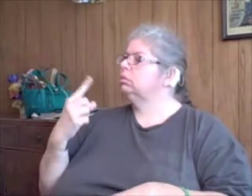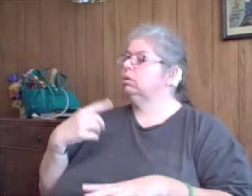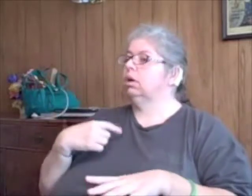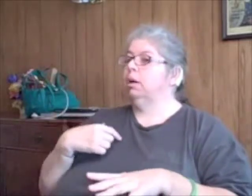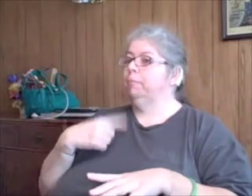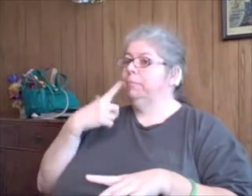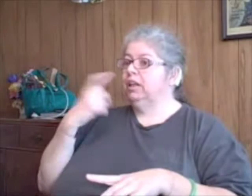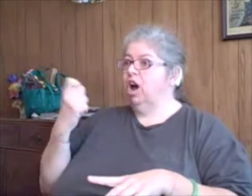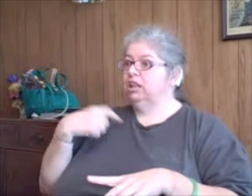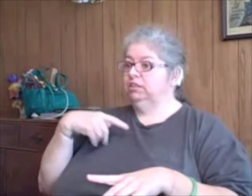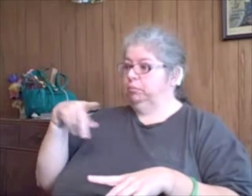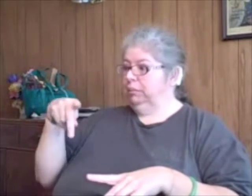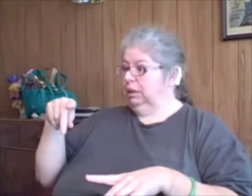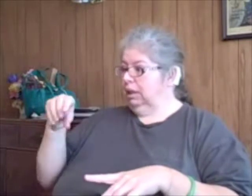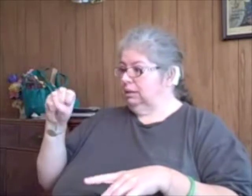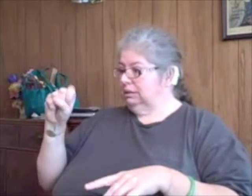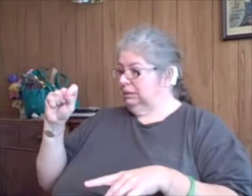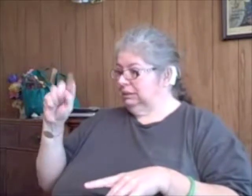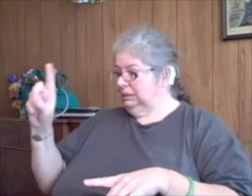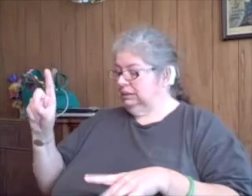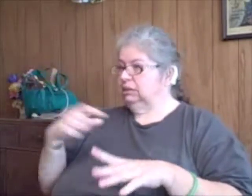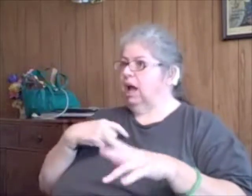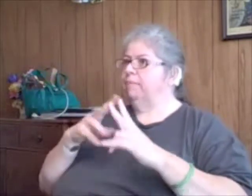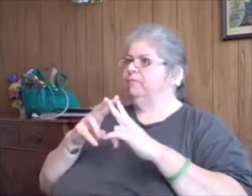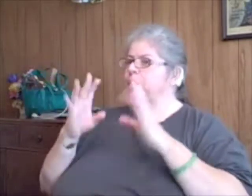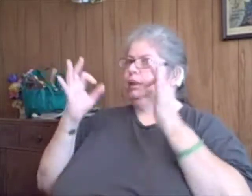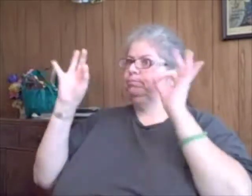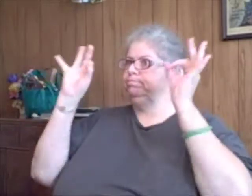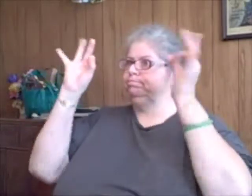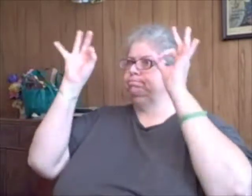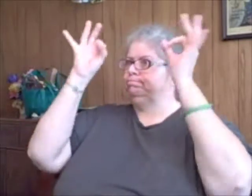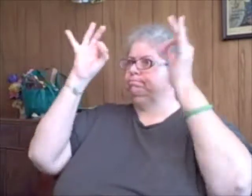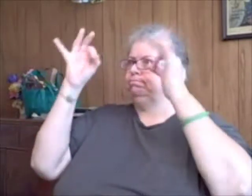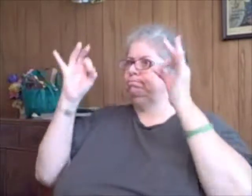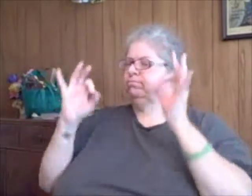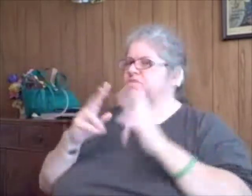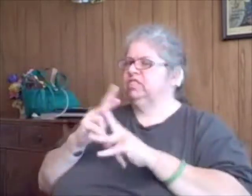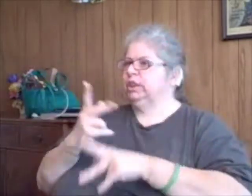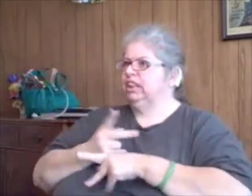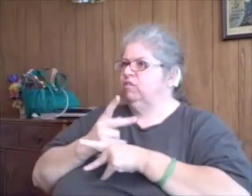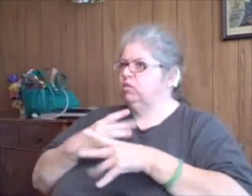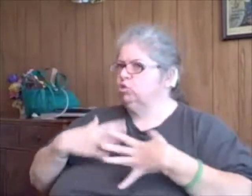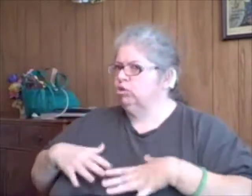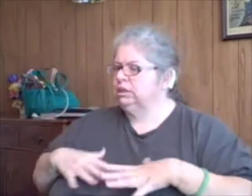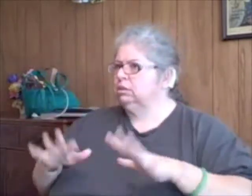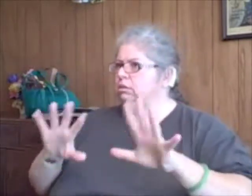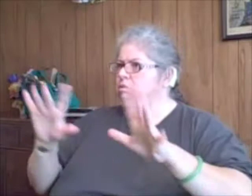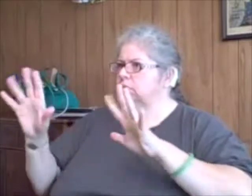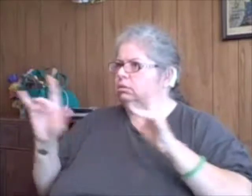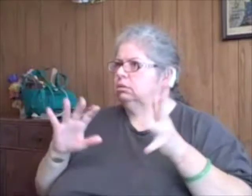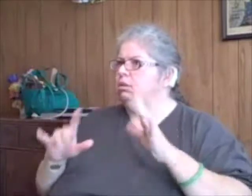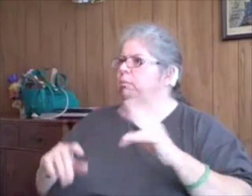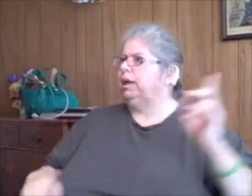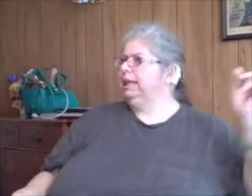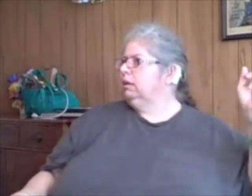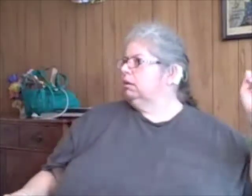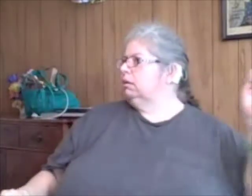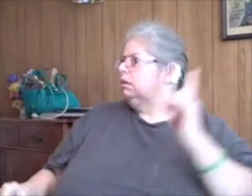PTSD, I'm very paranoid, very careful about my clothing that I wear. And when that man came up beside